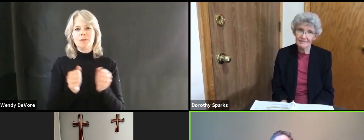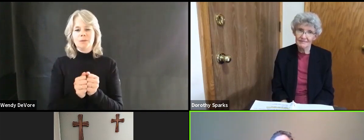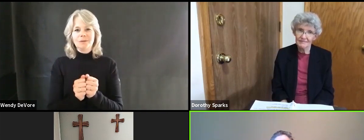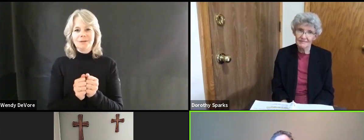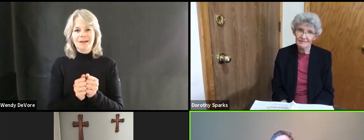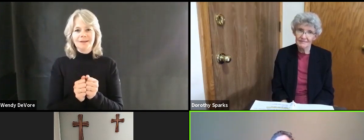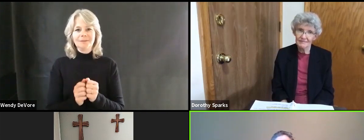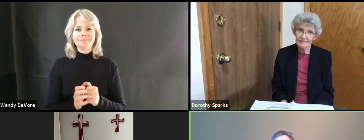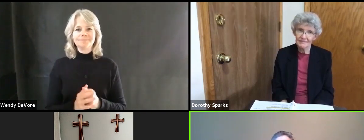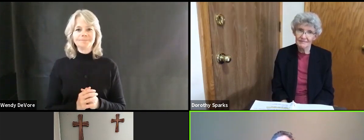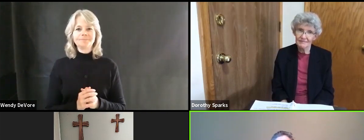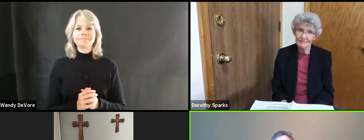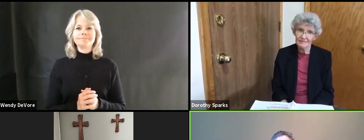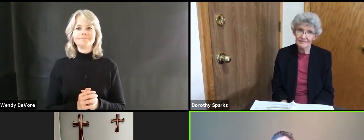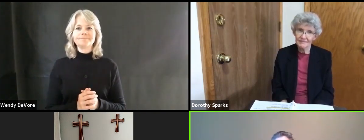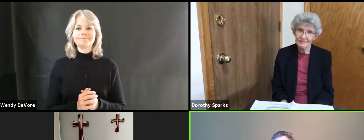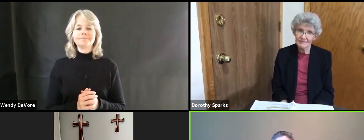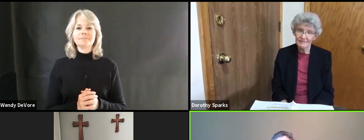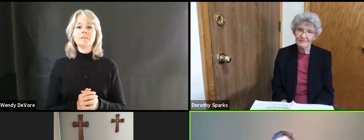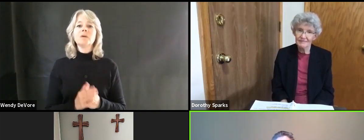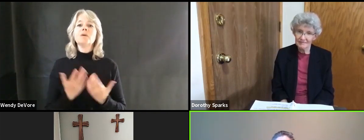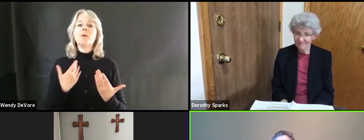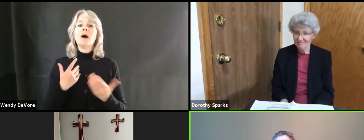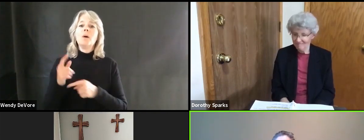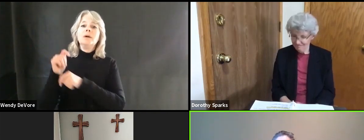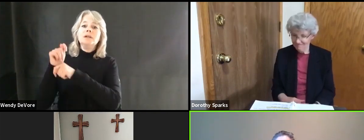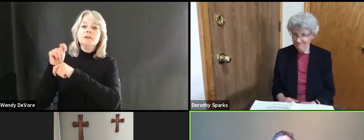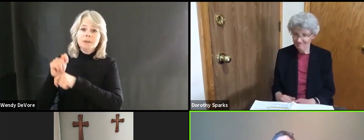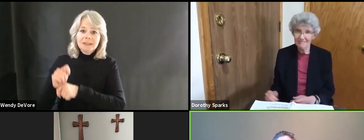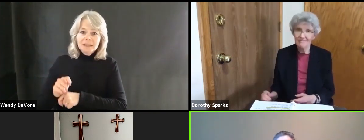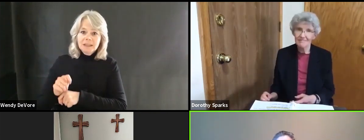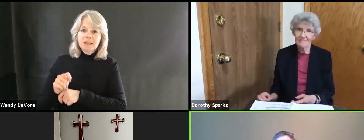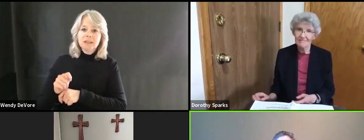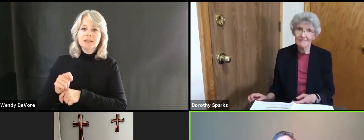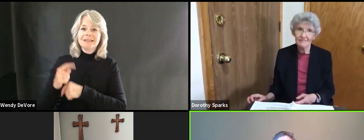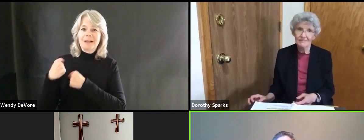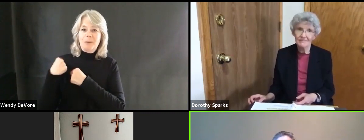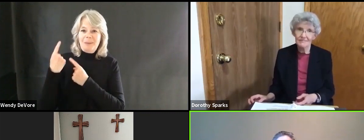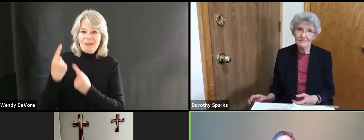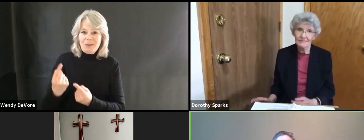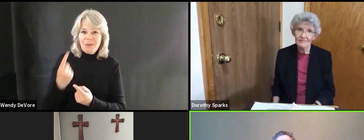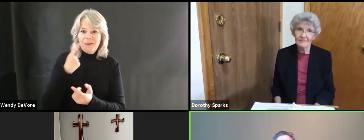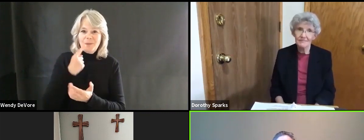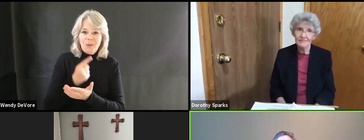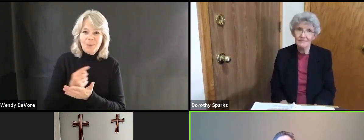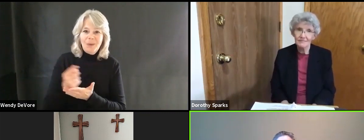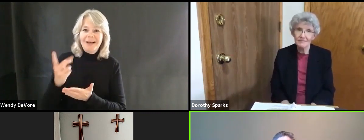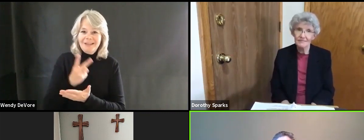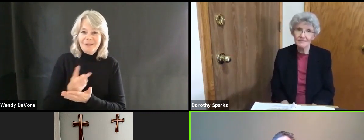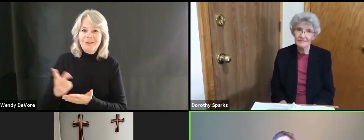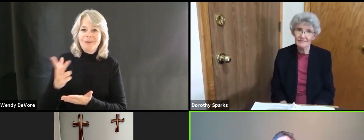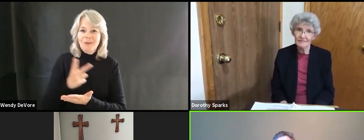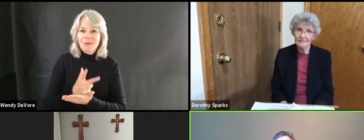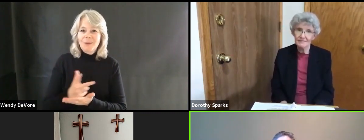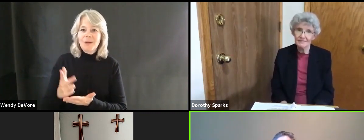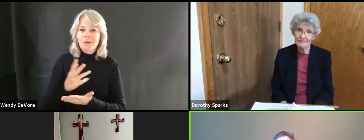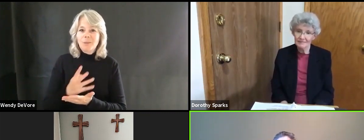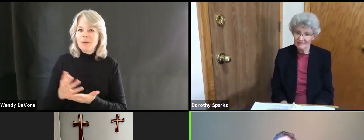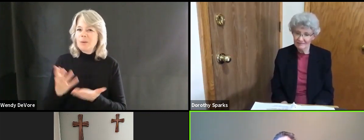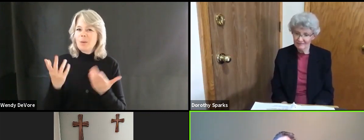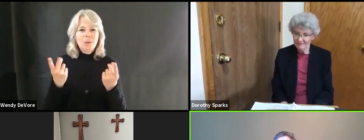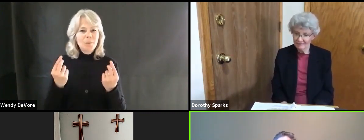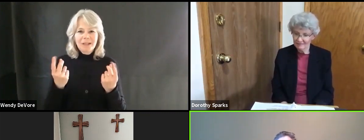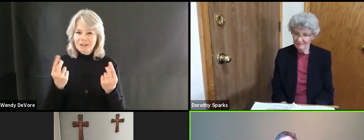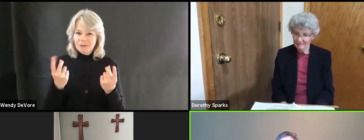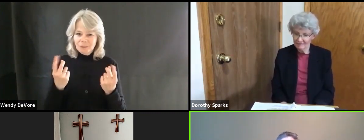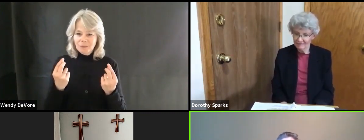And so part of our tradition in these weeks that we've been worshiping together is to light a candle for each